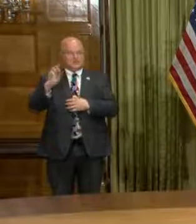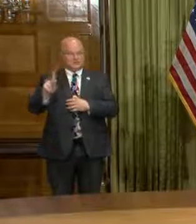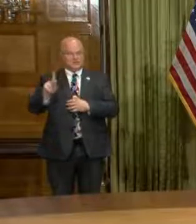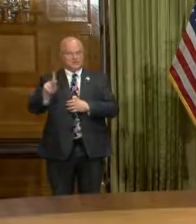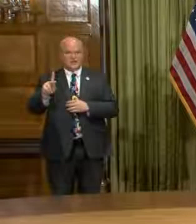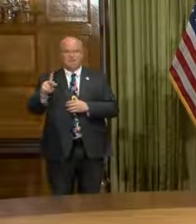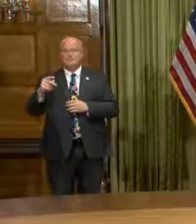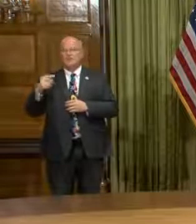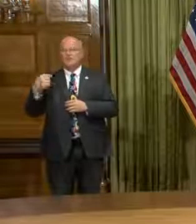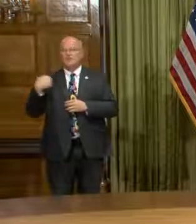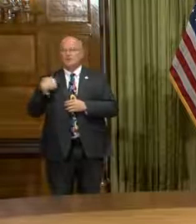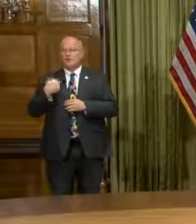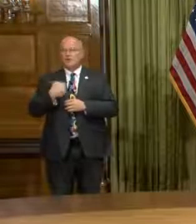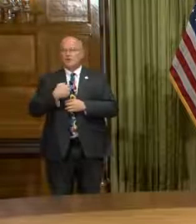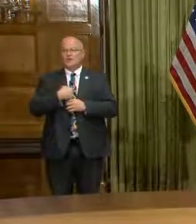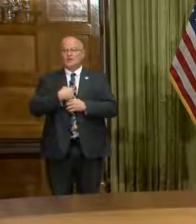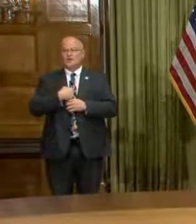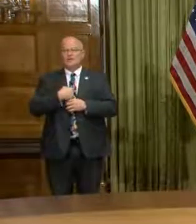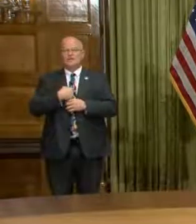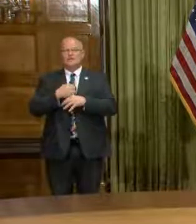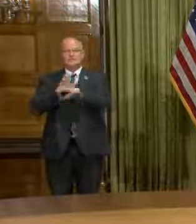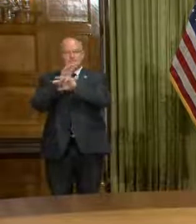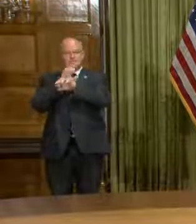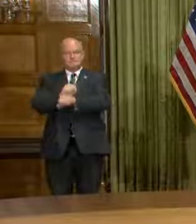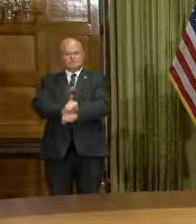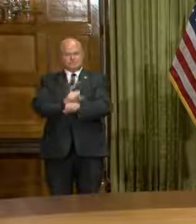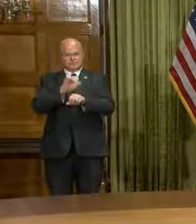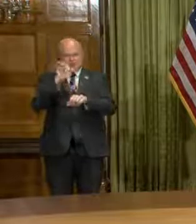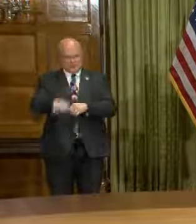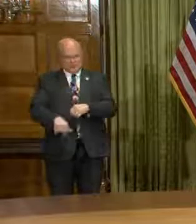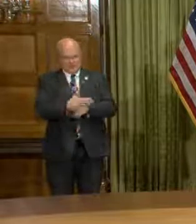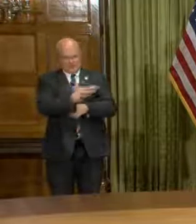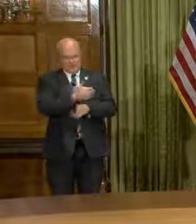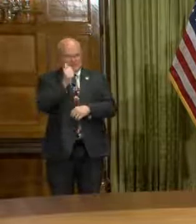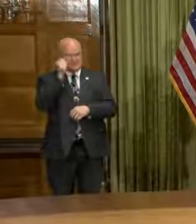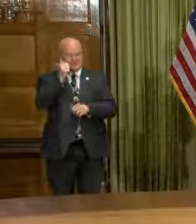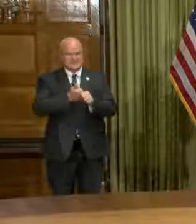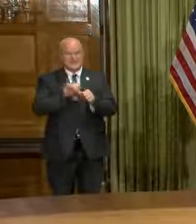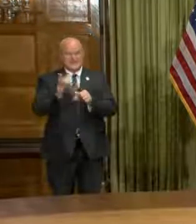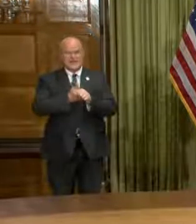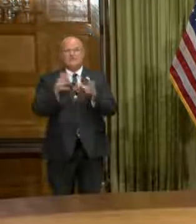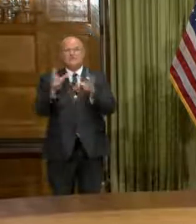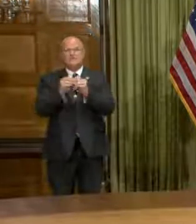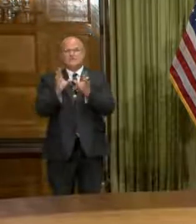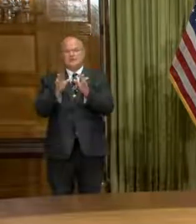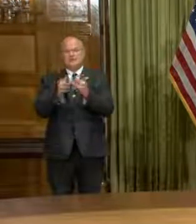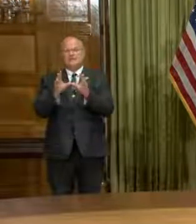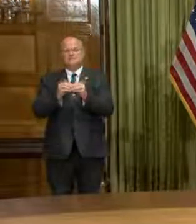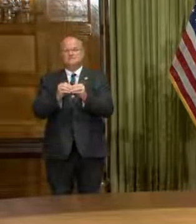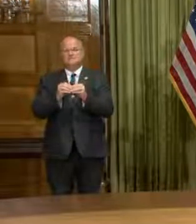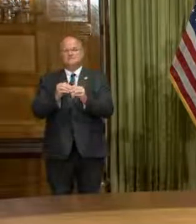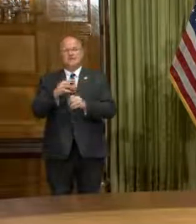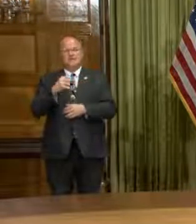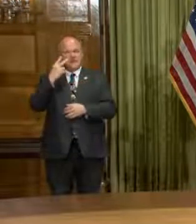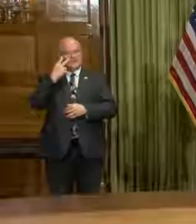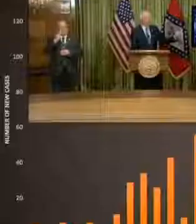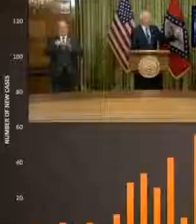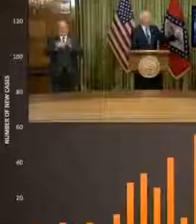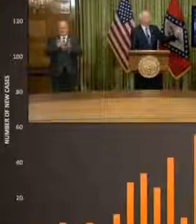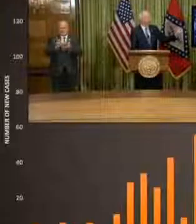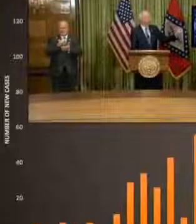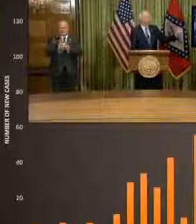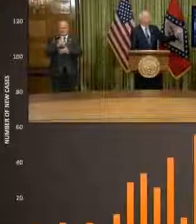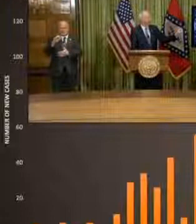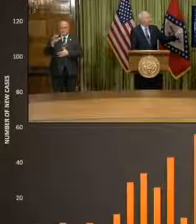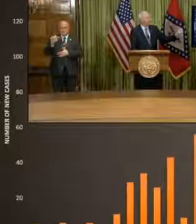we're by custom we're going to continue to do this every briefing. And you see, these are